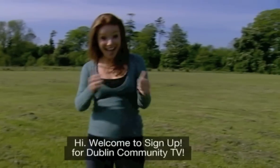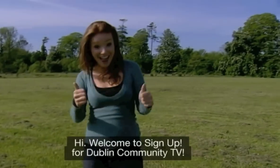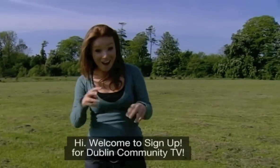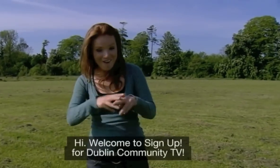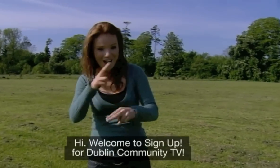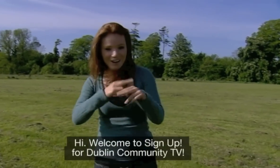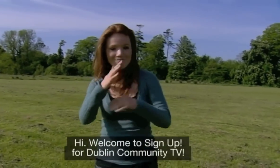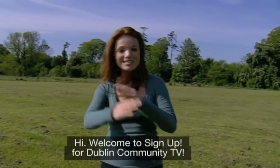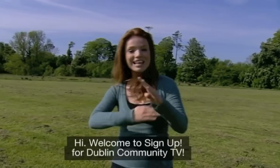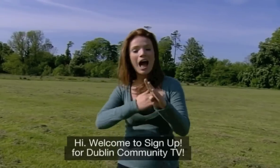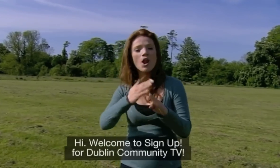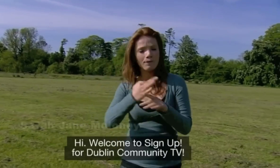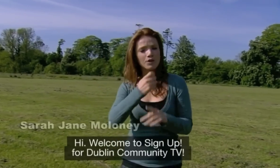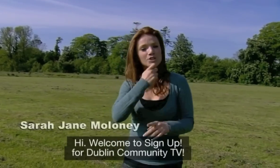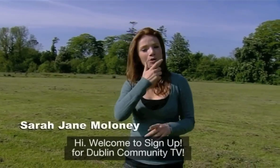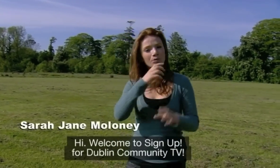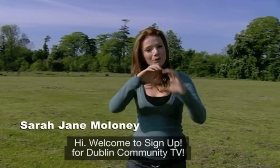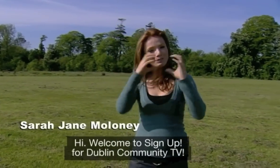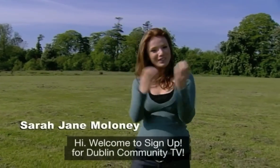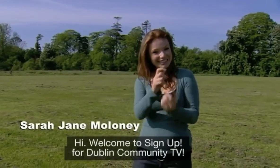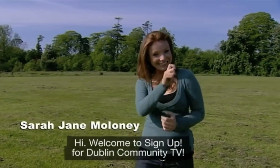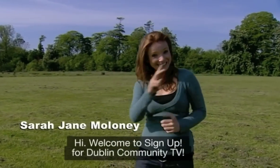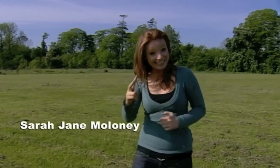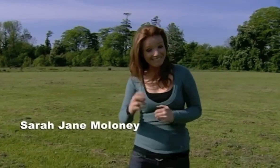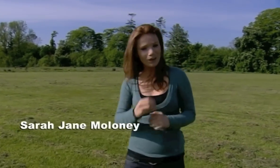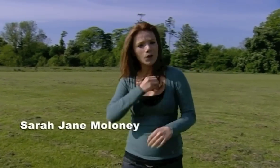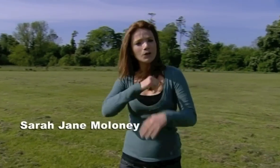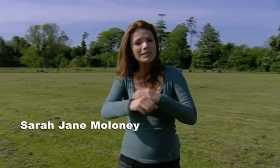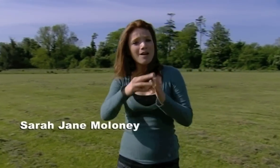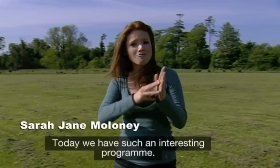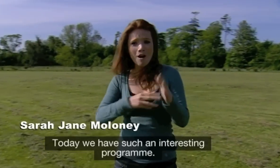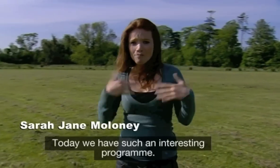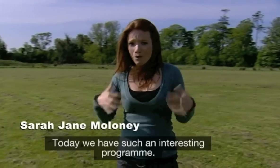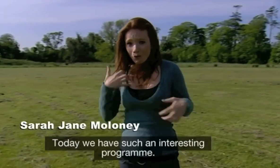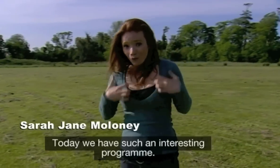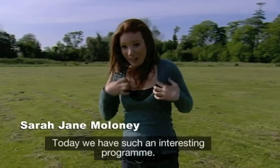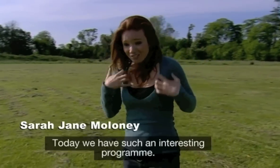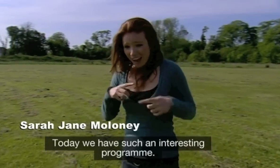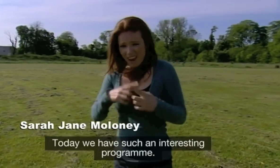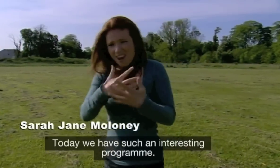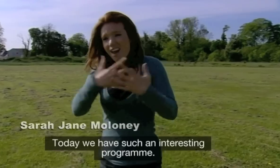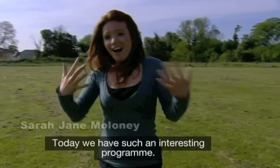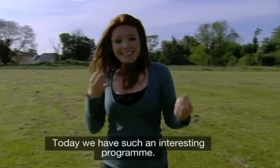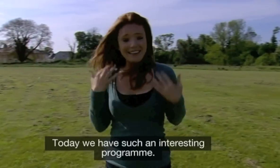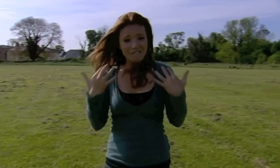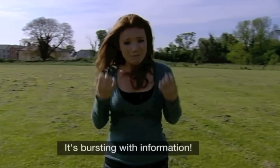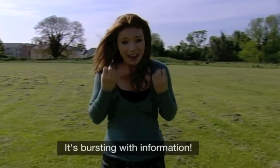Hi, and welcome to Sign Up for Dublin Community TV. Today we have such an interesting programme. It's bursting